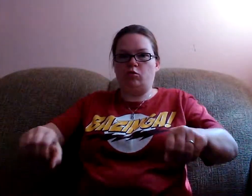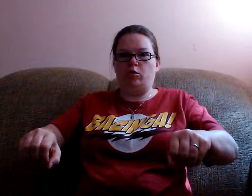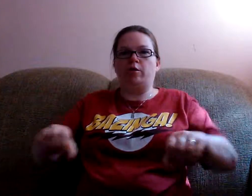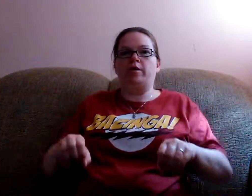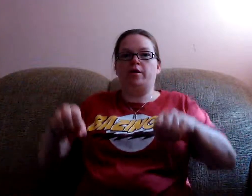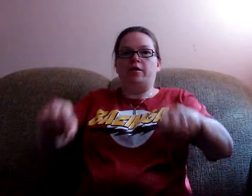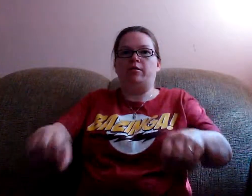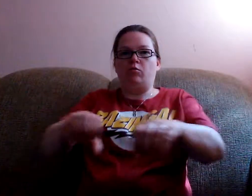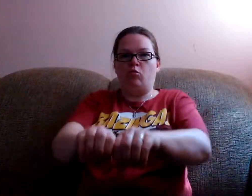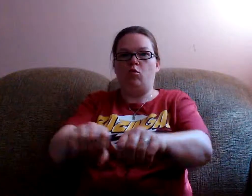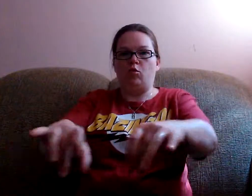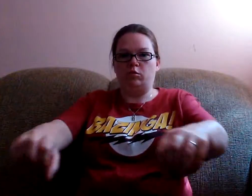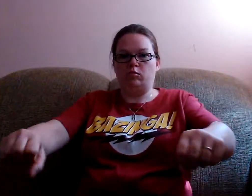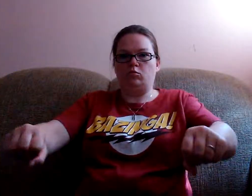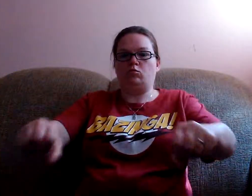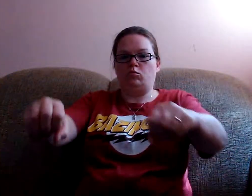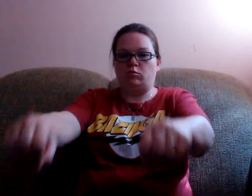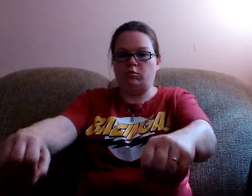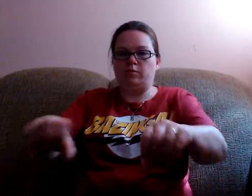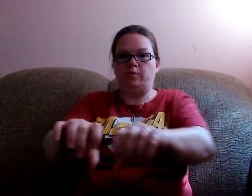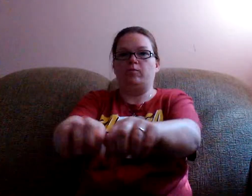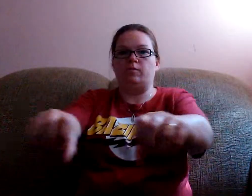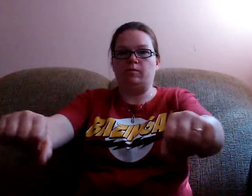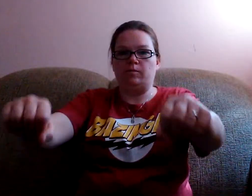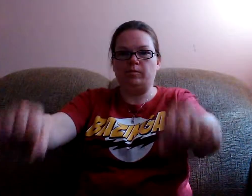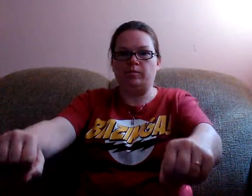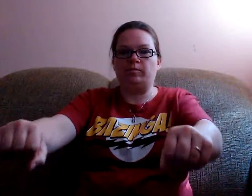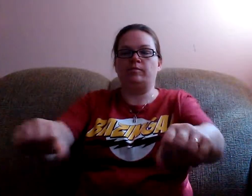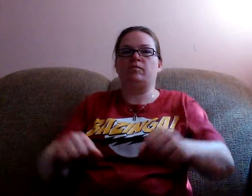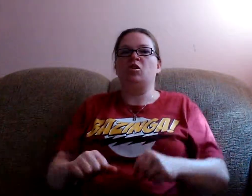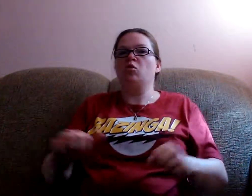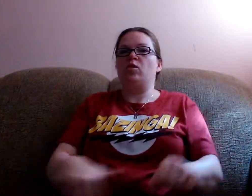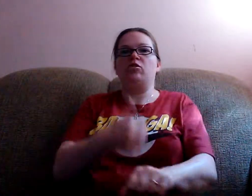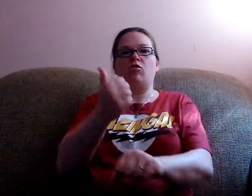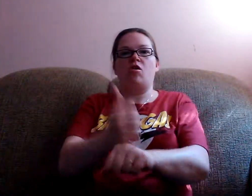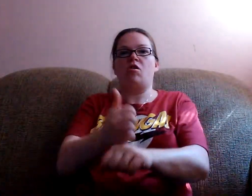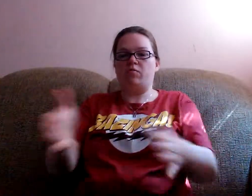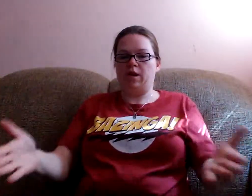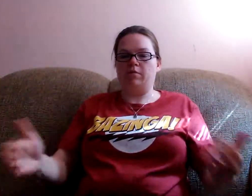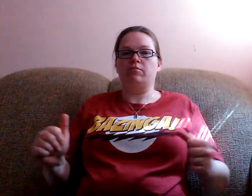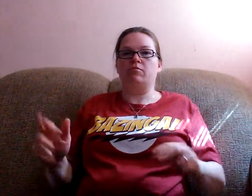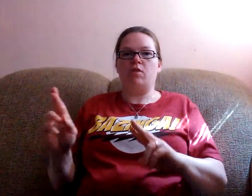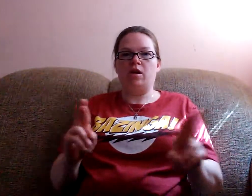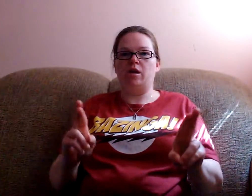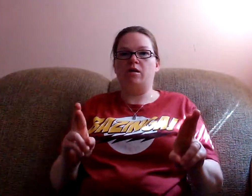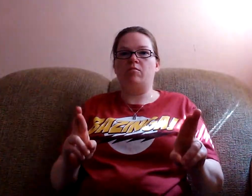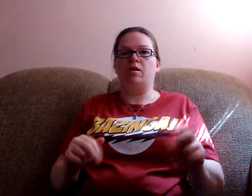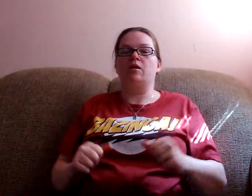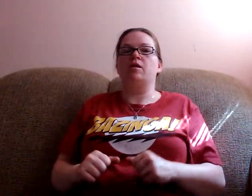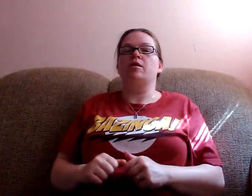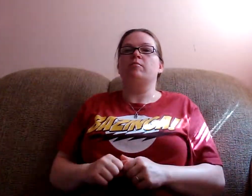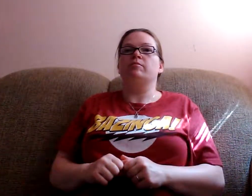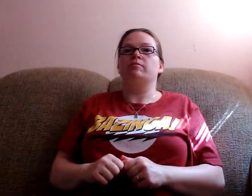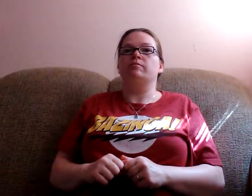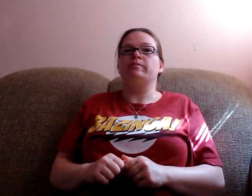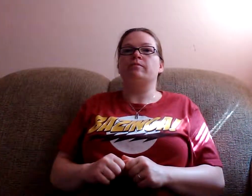rolls assembled and put together, and then just before serving, you get a knife with